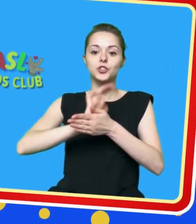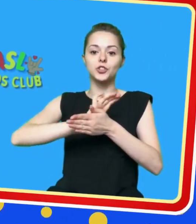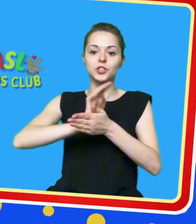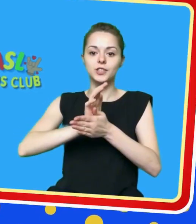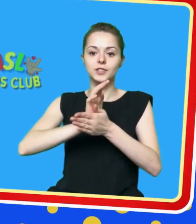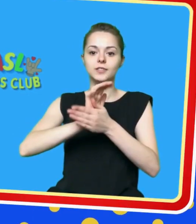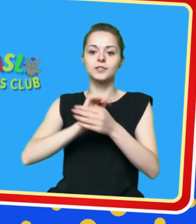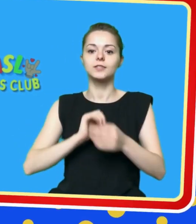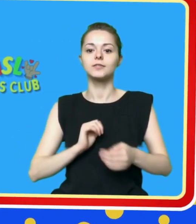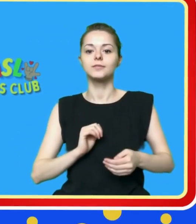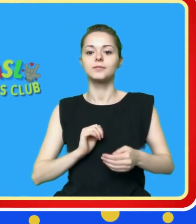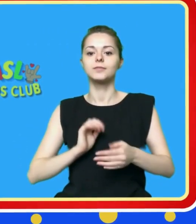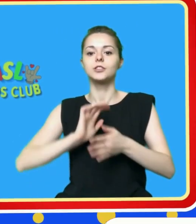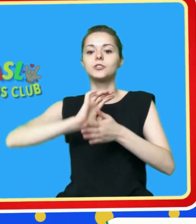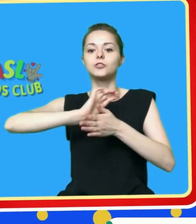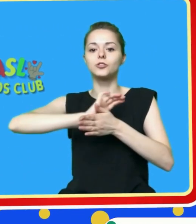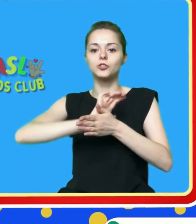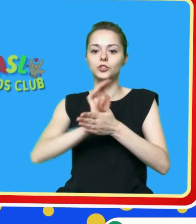Can you guess this food sign?